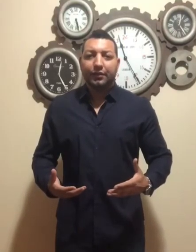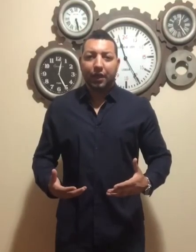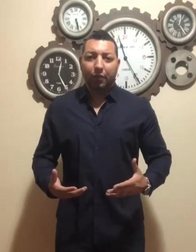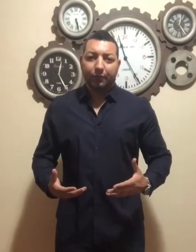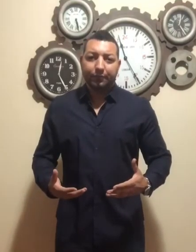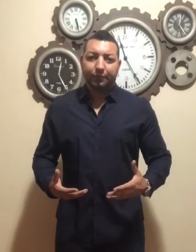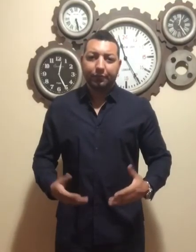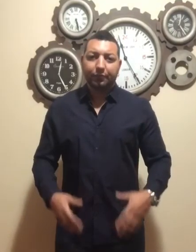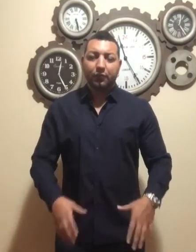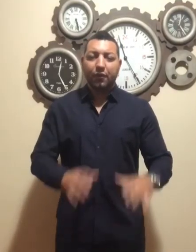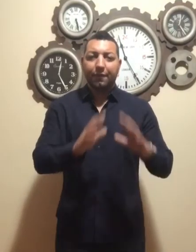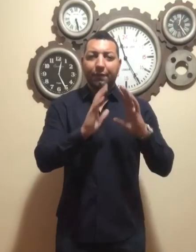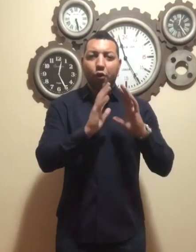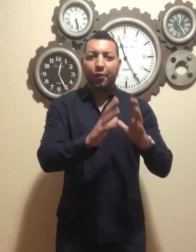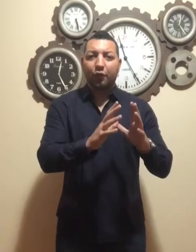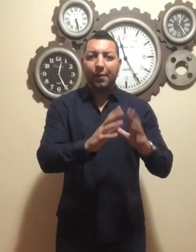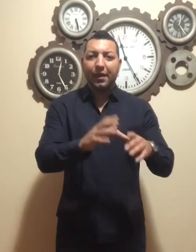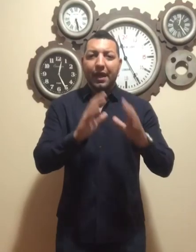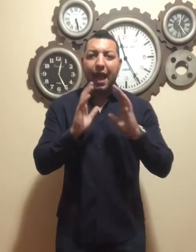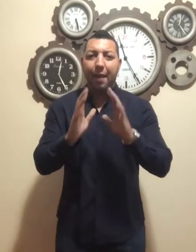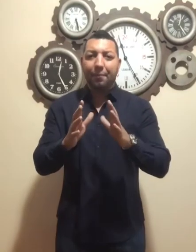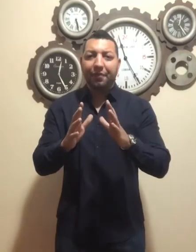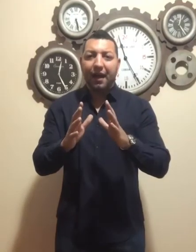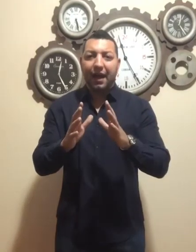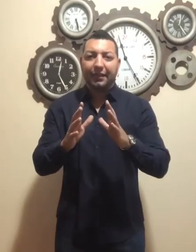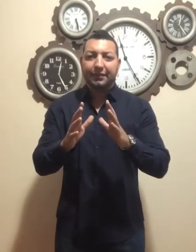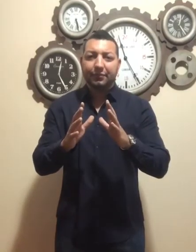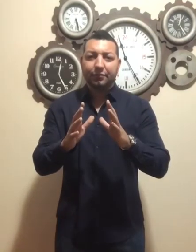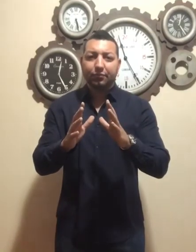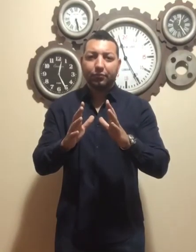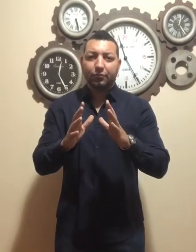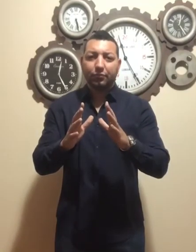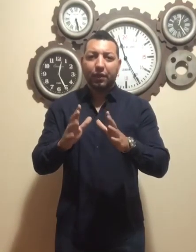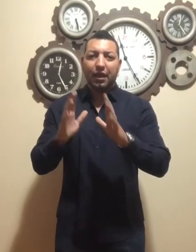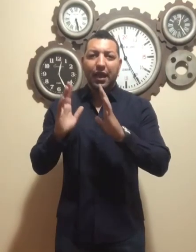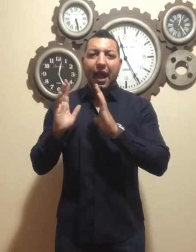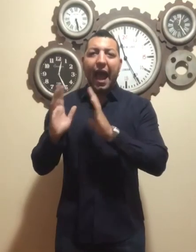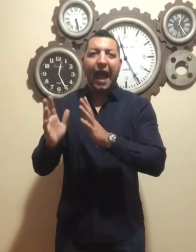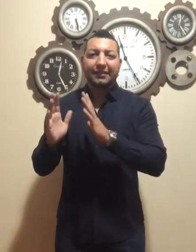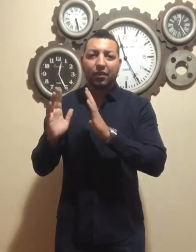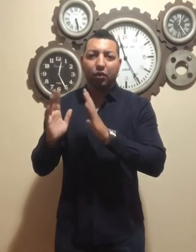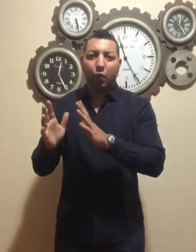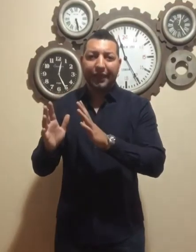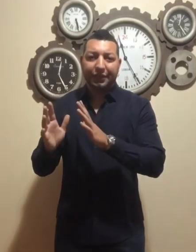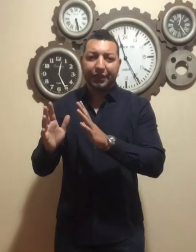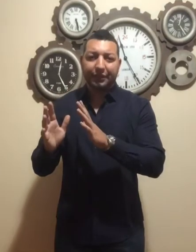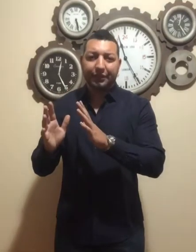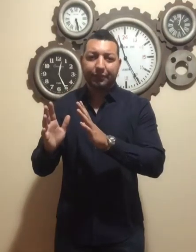So, form agreement, empathize, ask questions